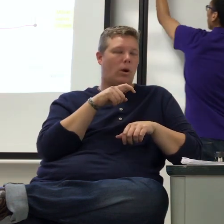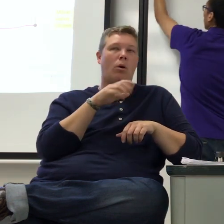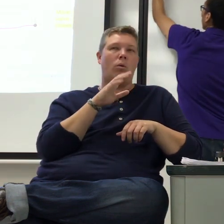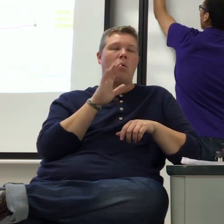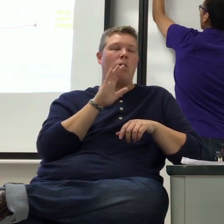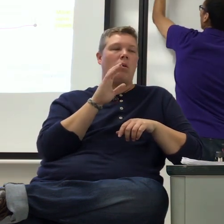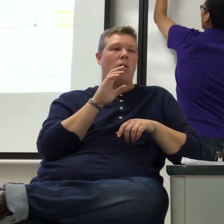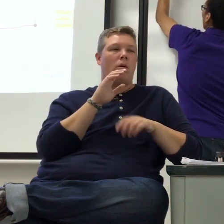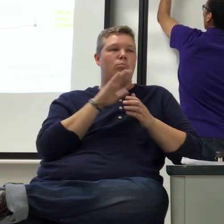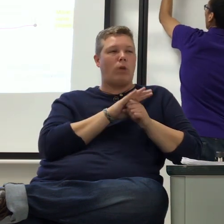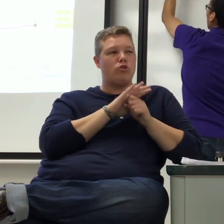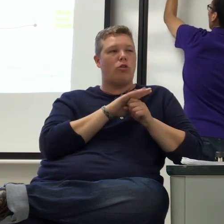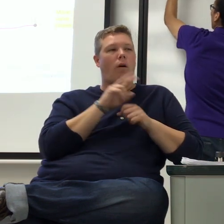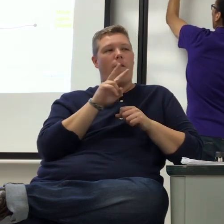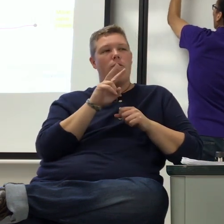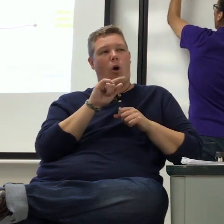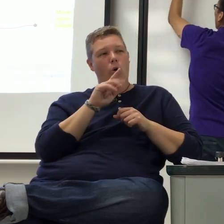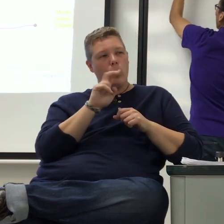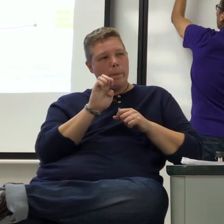curve.